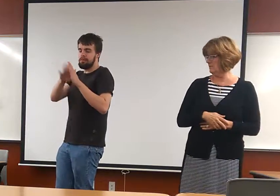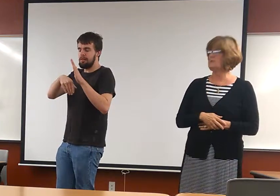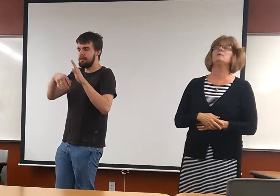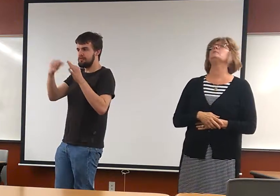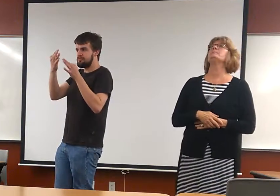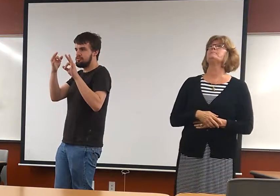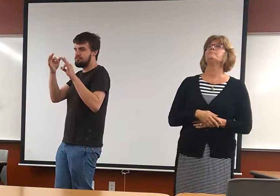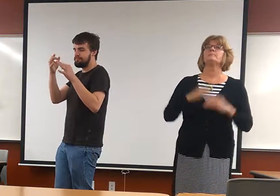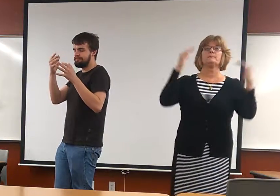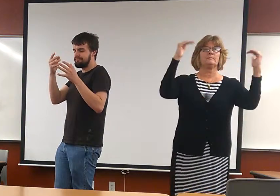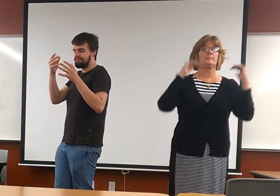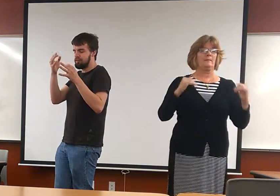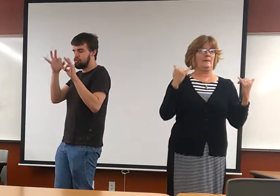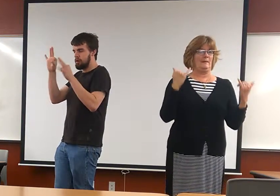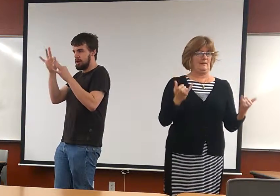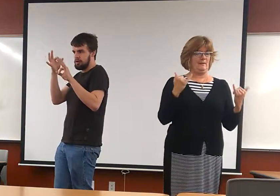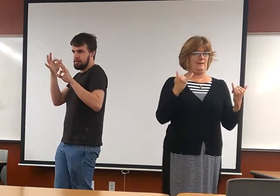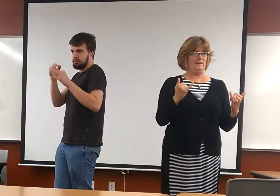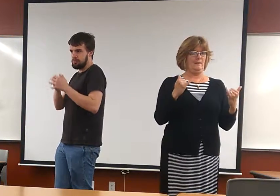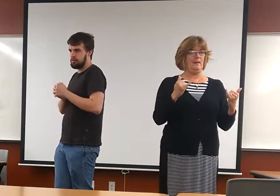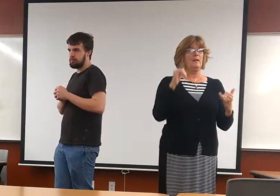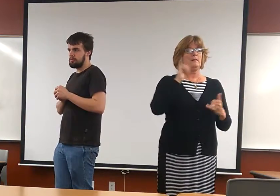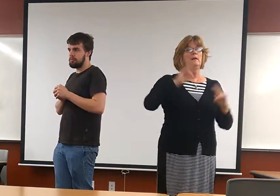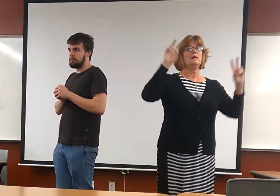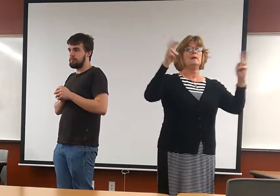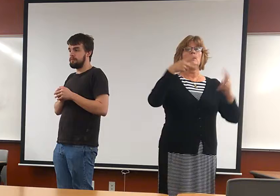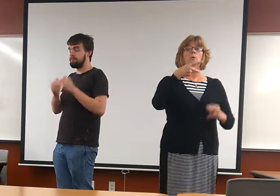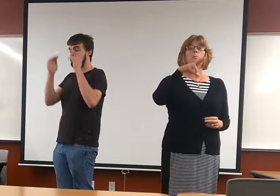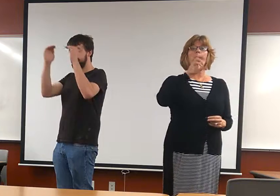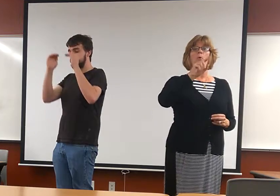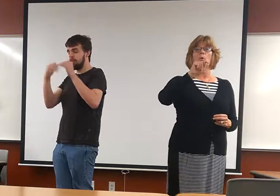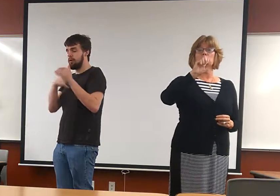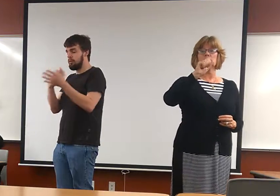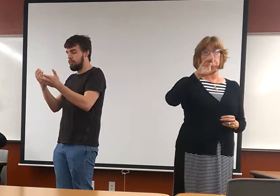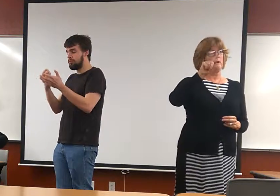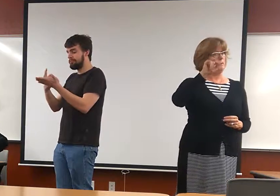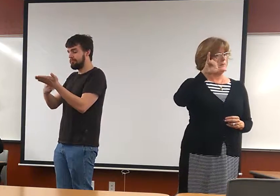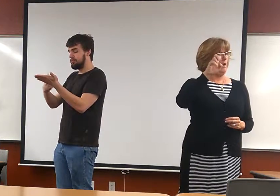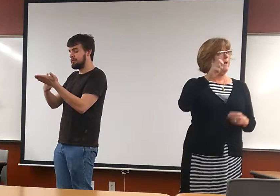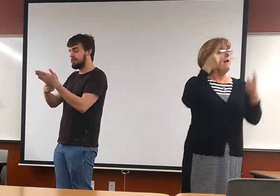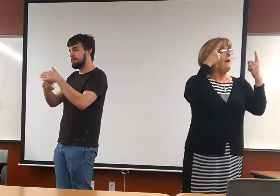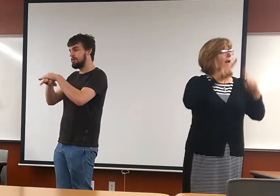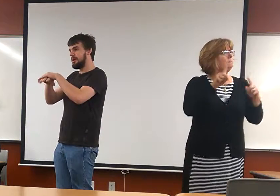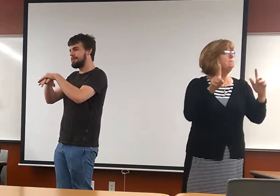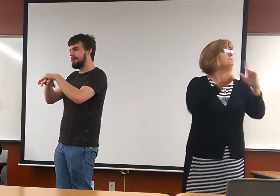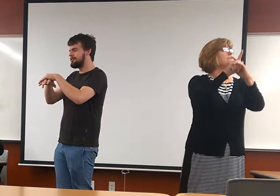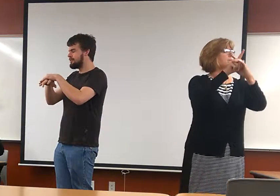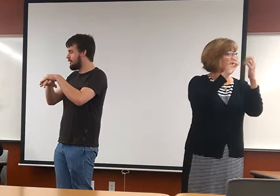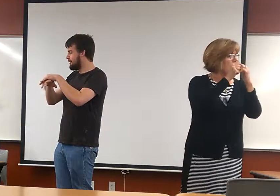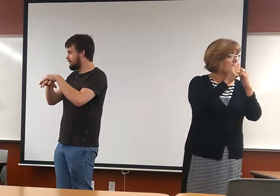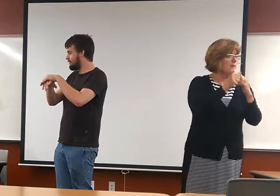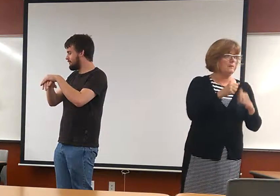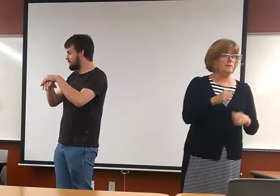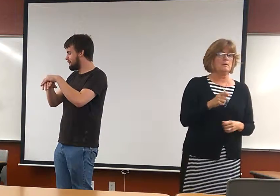Next, I want to discuss how pro-tactile signing came to be. There are 3 roles a deafblind interpreter will take on